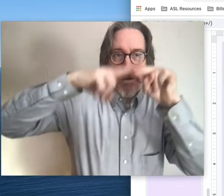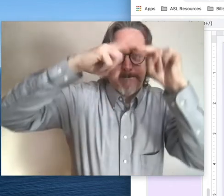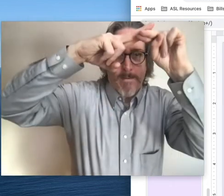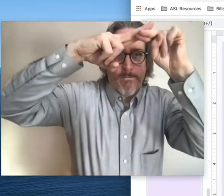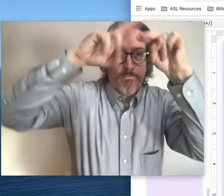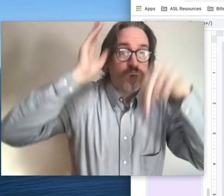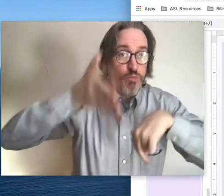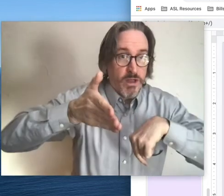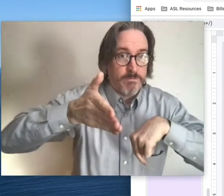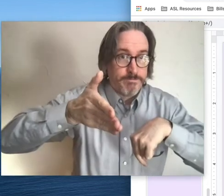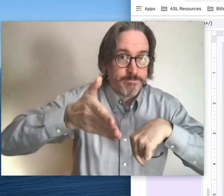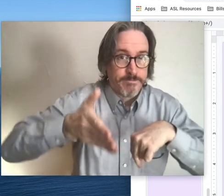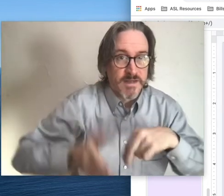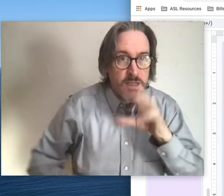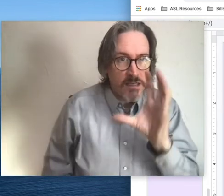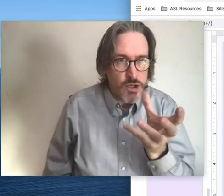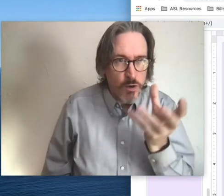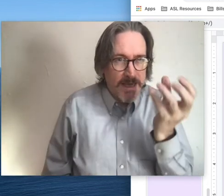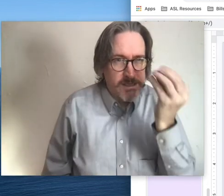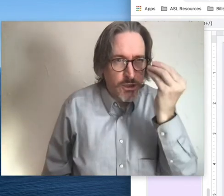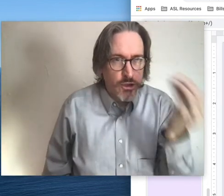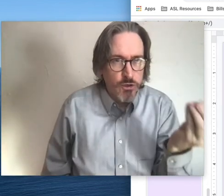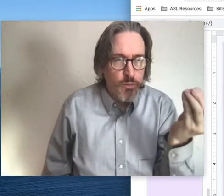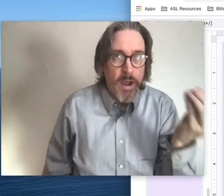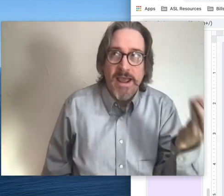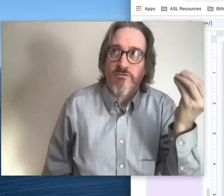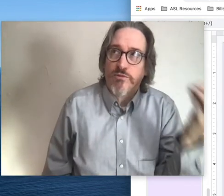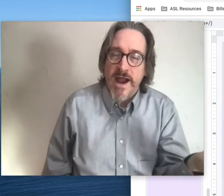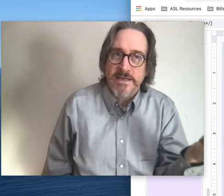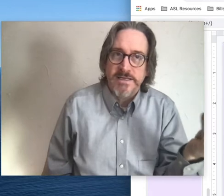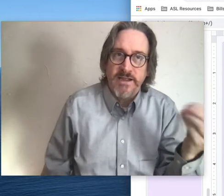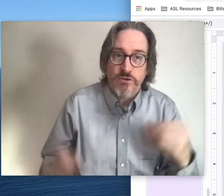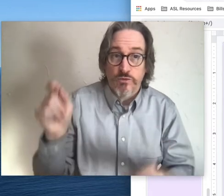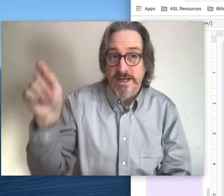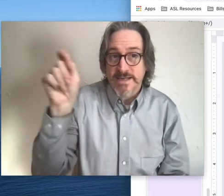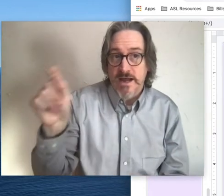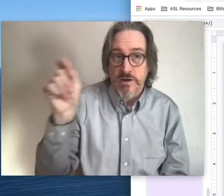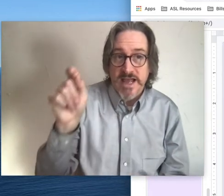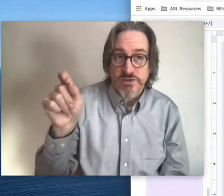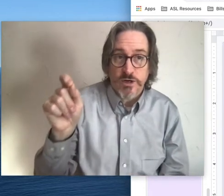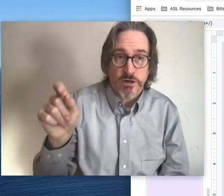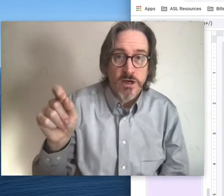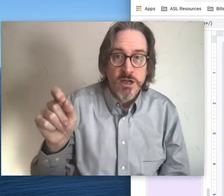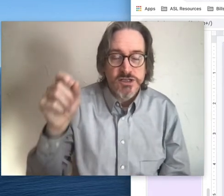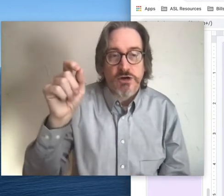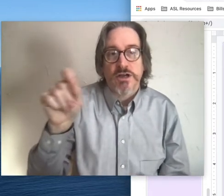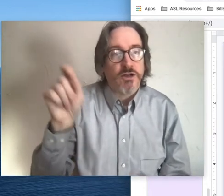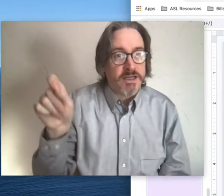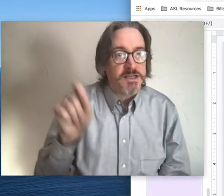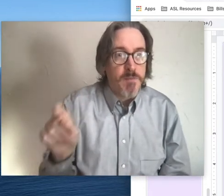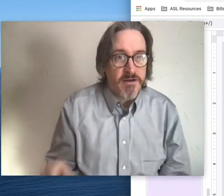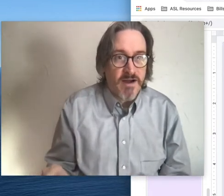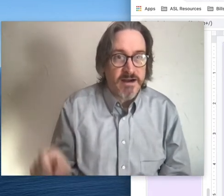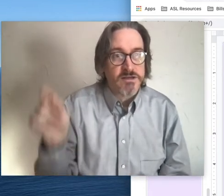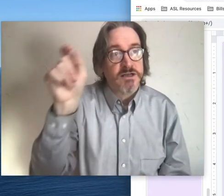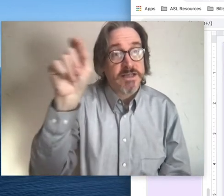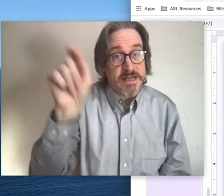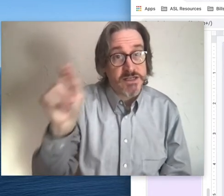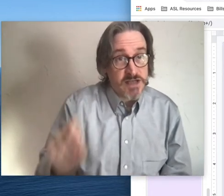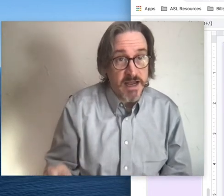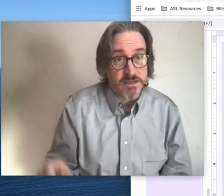bop, bop, bop, will. So it's a good way of practicing if you write down as we're starting to look at these